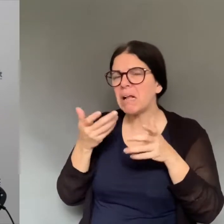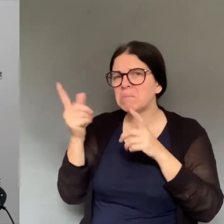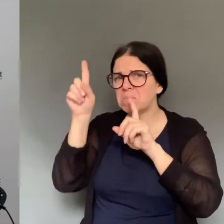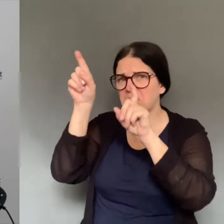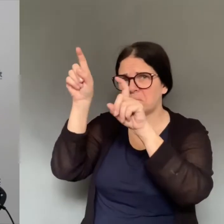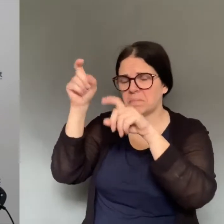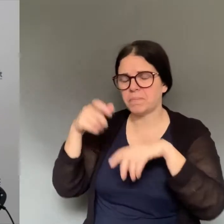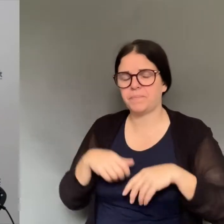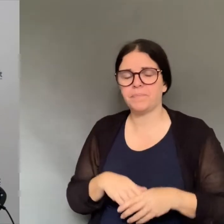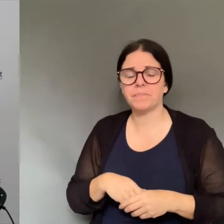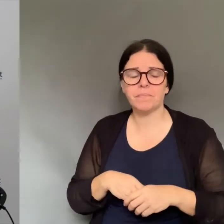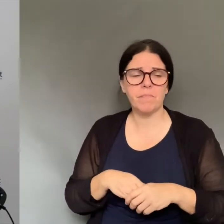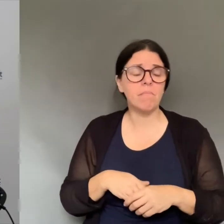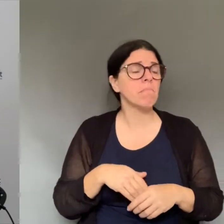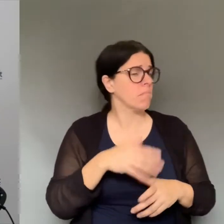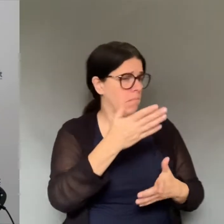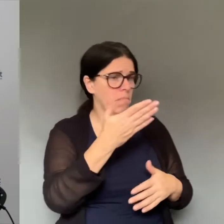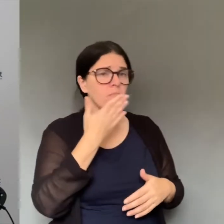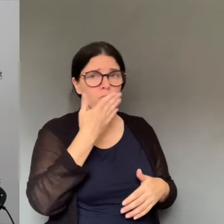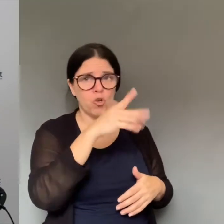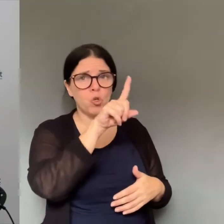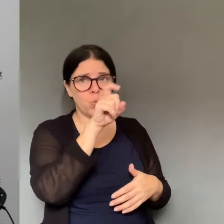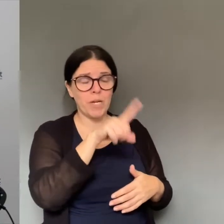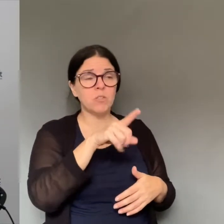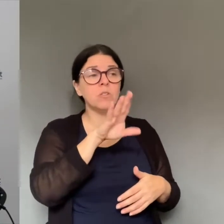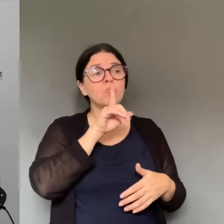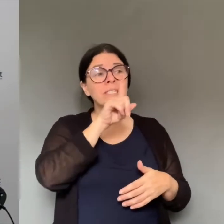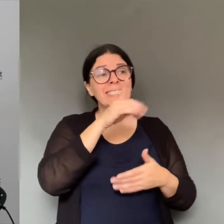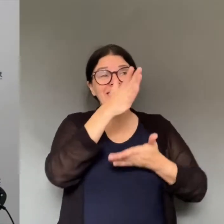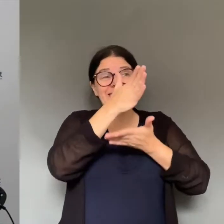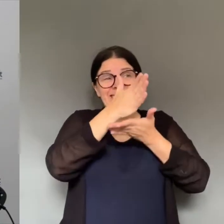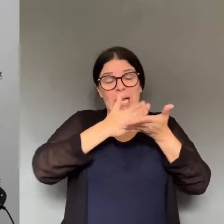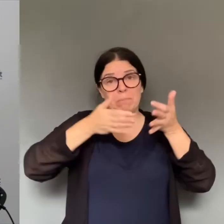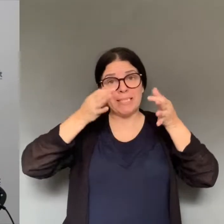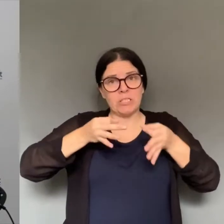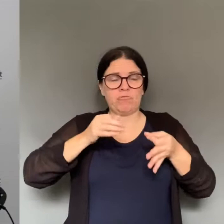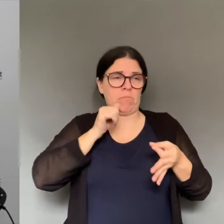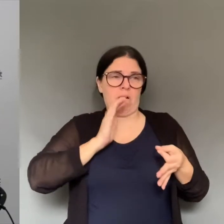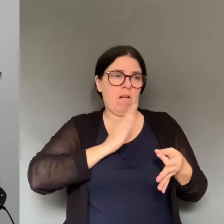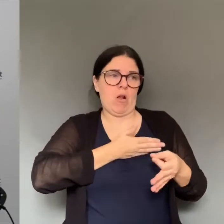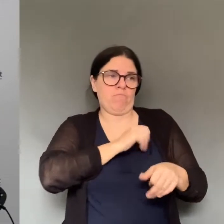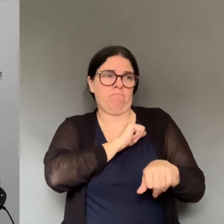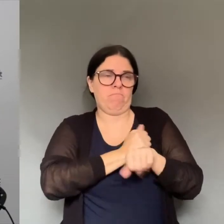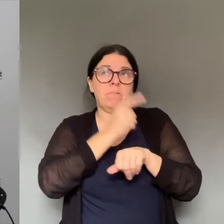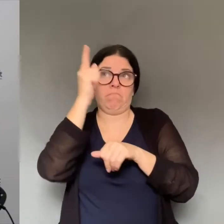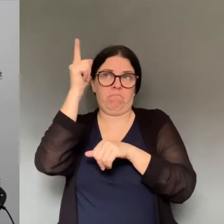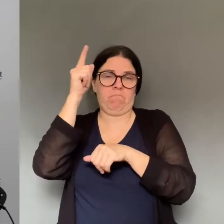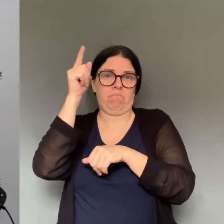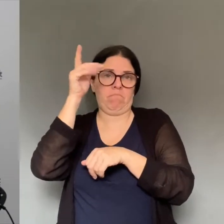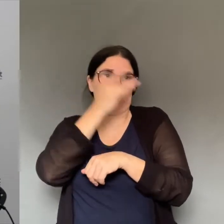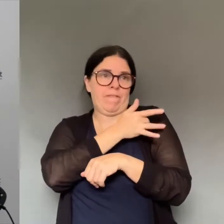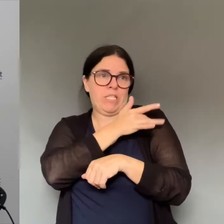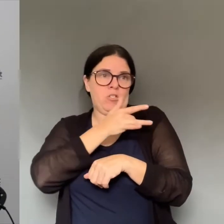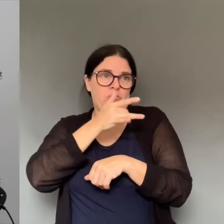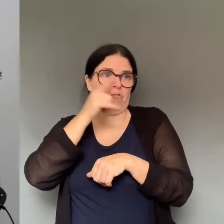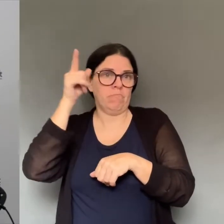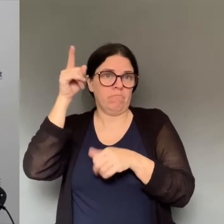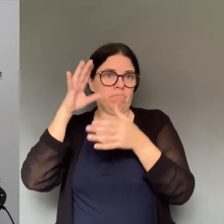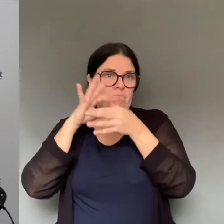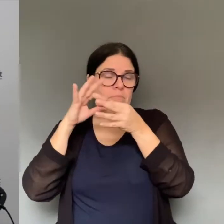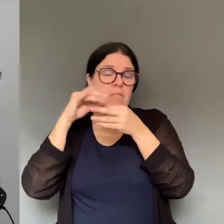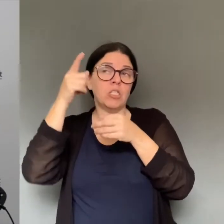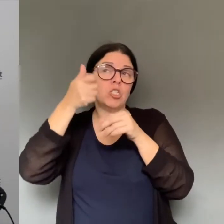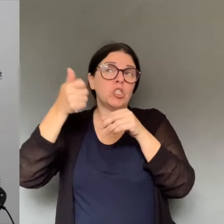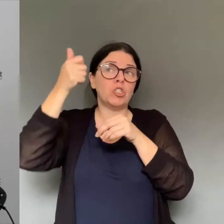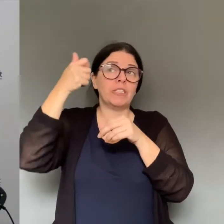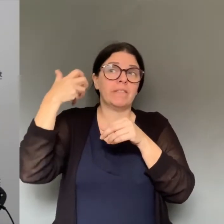I think some of these measures come obviously from higher levels of government in terms of their decision making. We heard our Chief